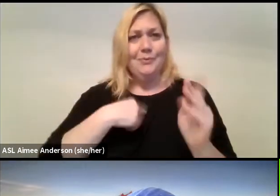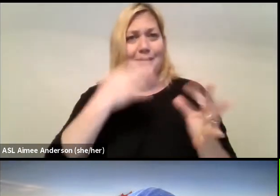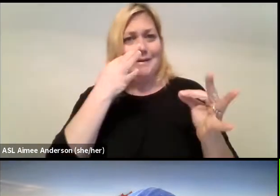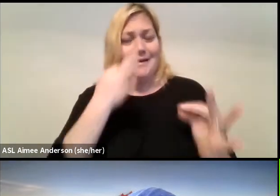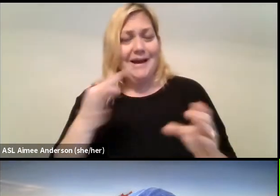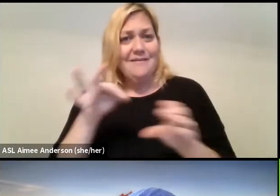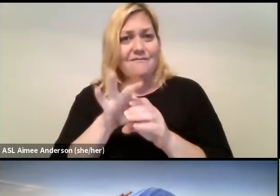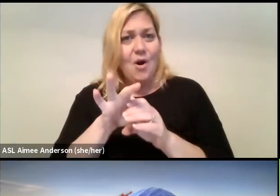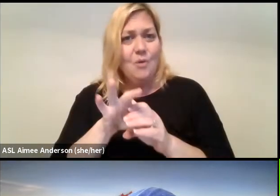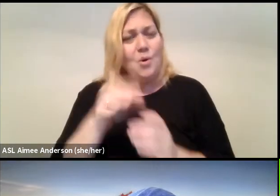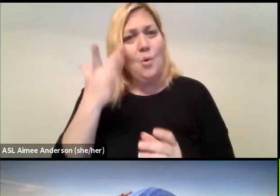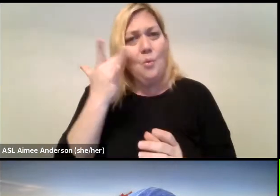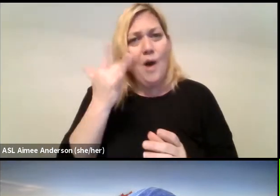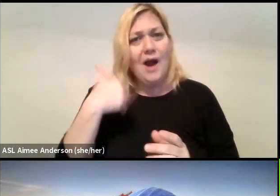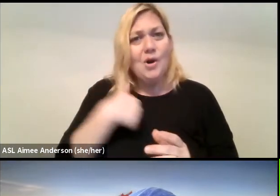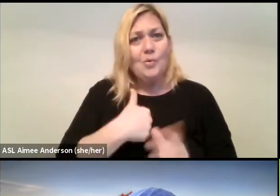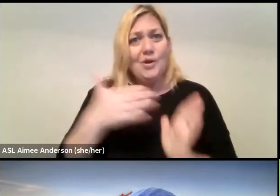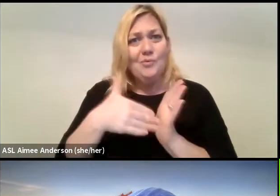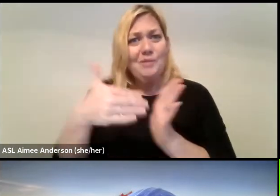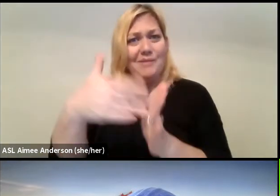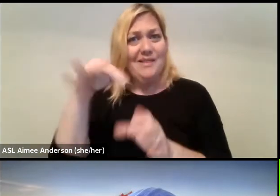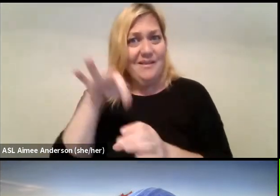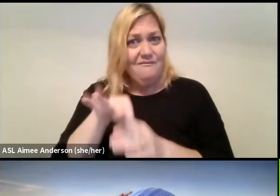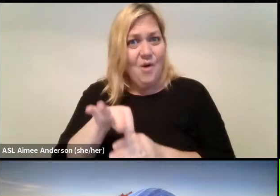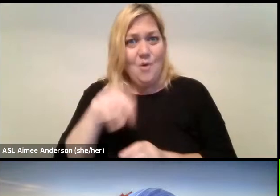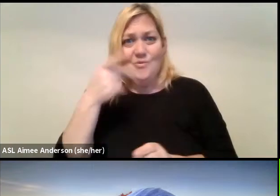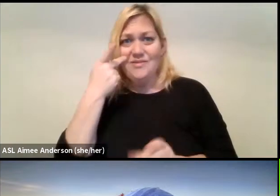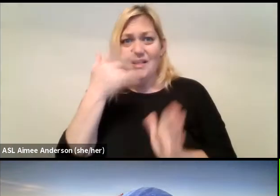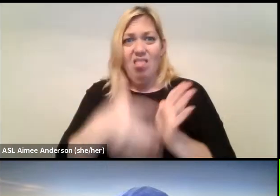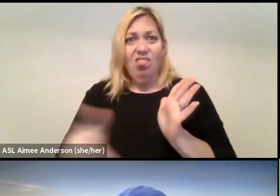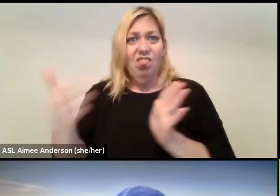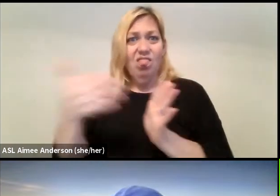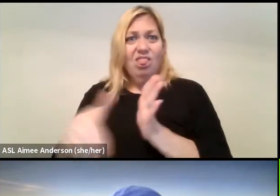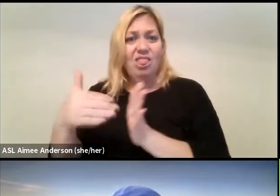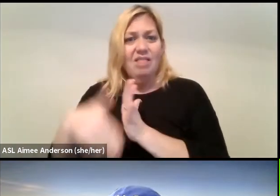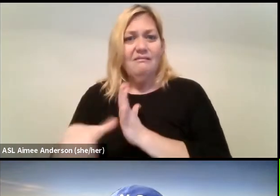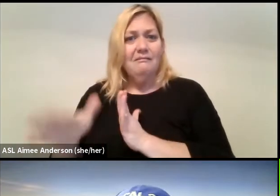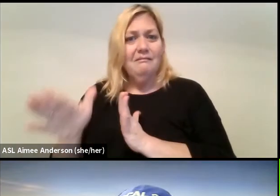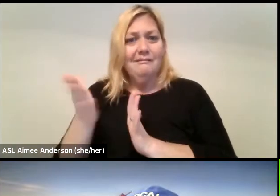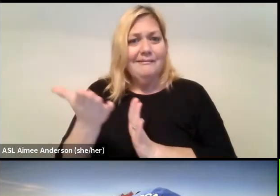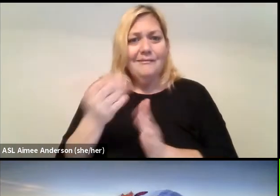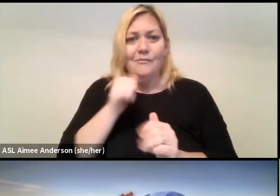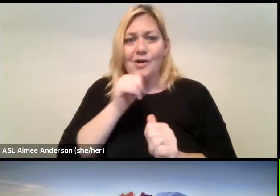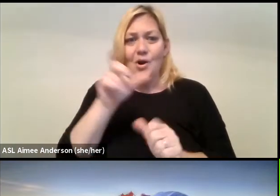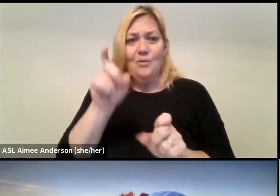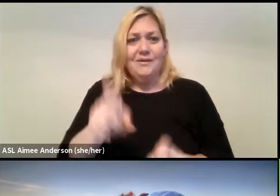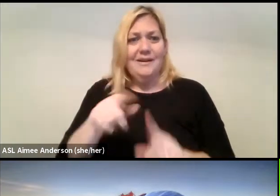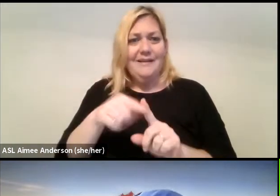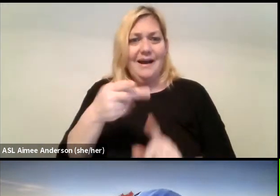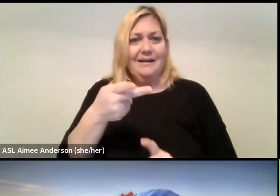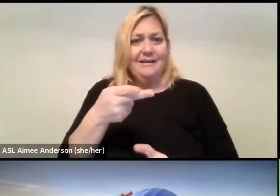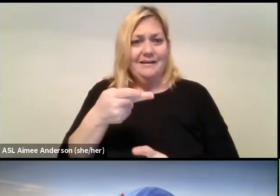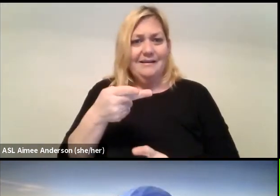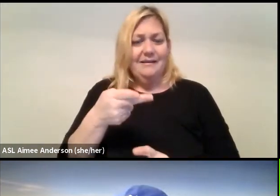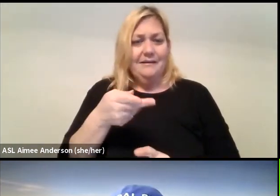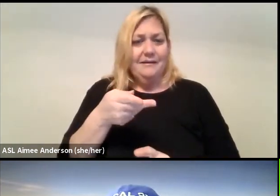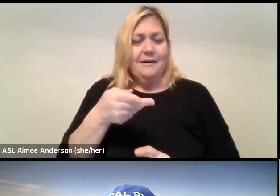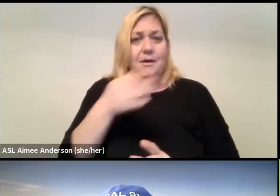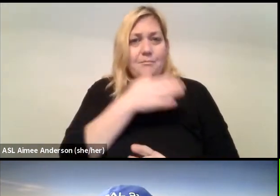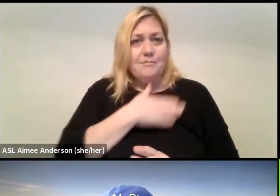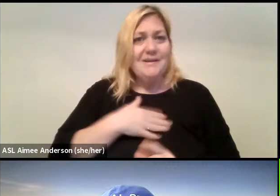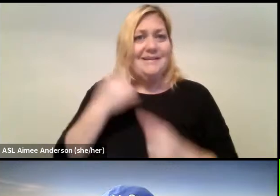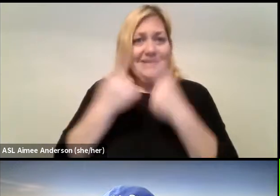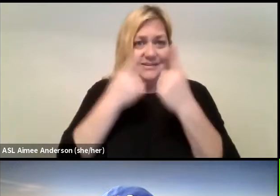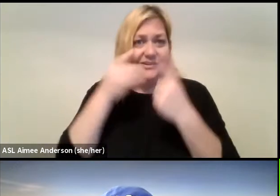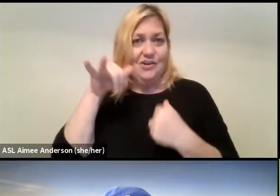on it. Why are we repeating the vote? I see this is just as a hindering mechanism to not vote on it. So please reconsider that, and